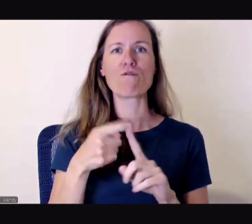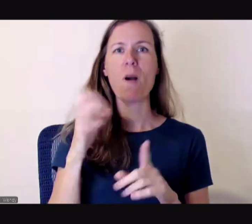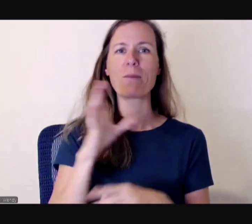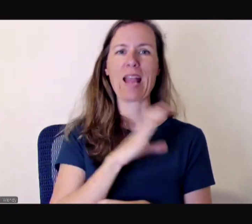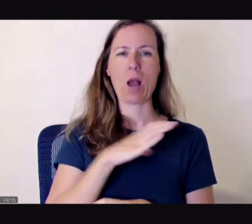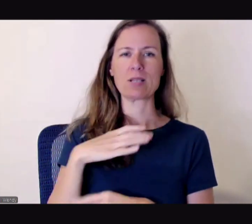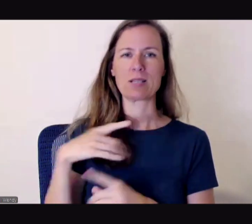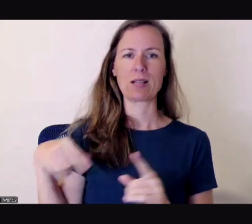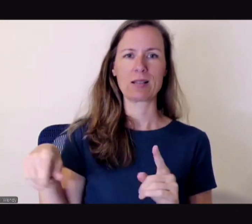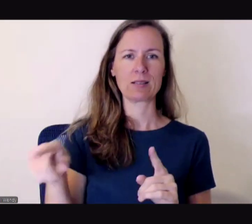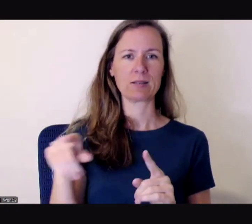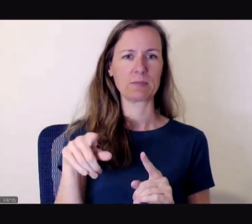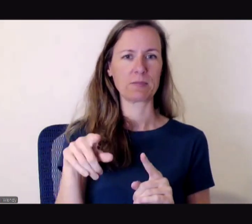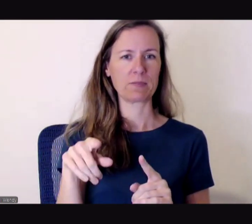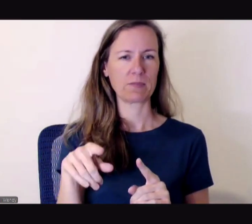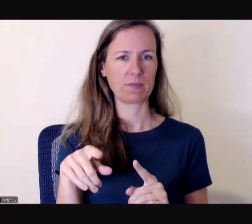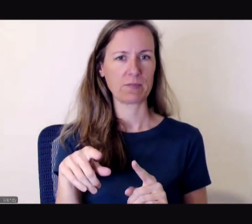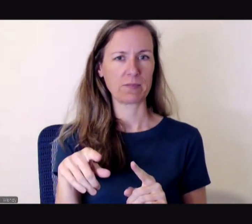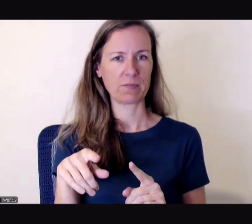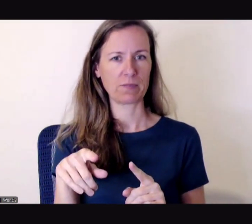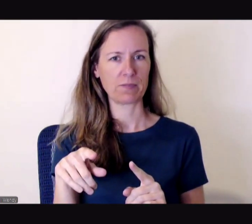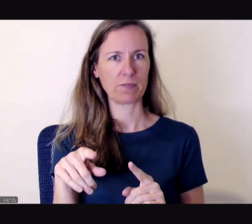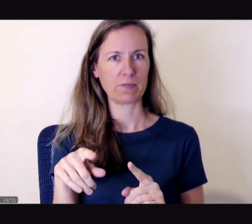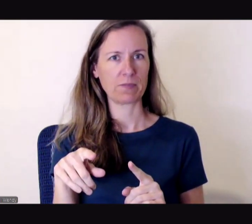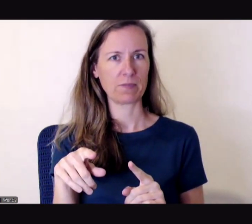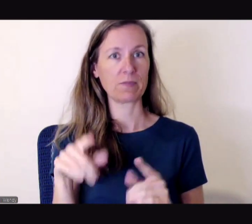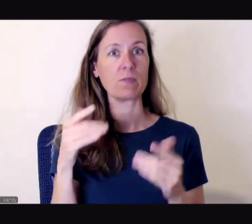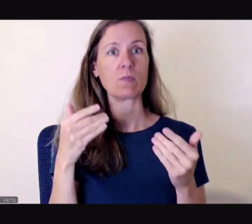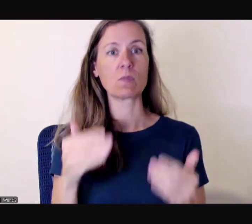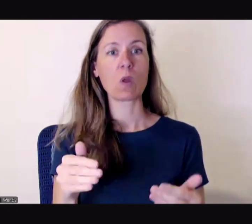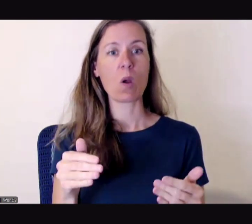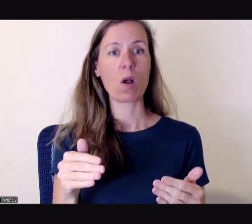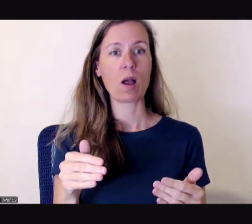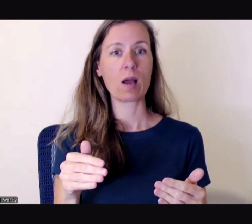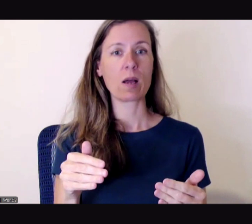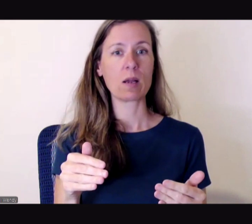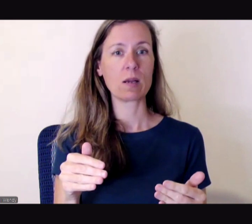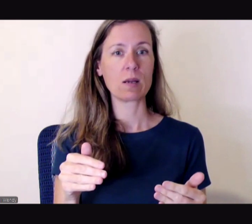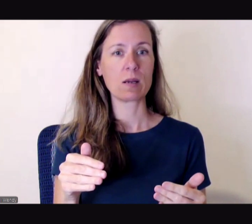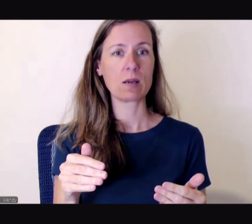go ahead. That's fine. When it's dark enough to do so.